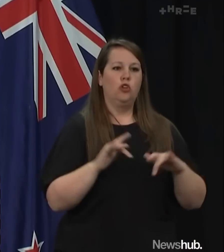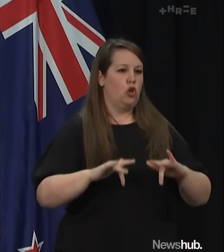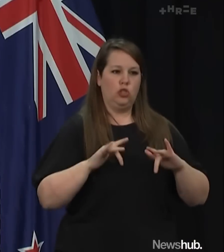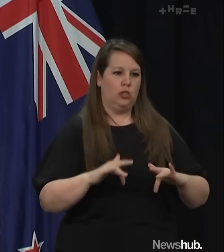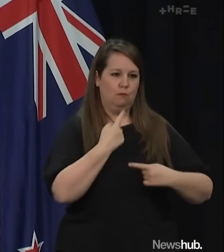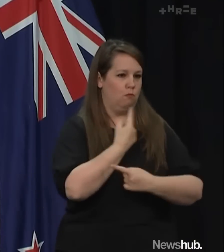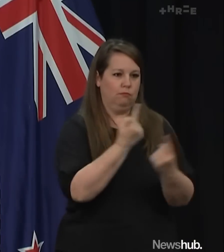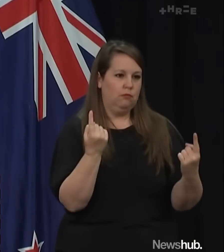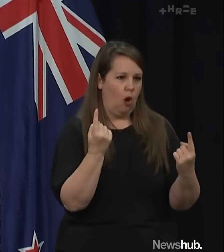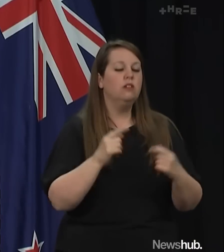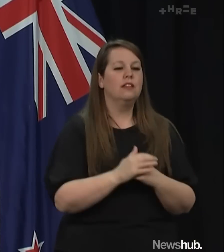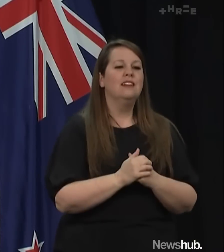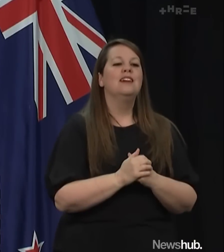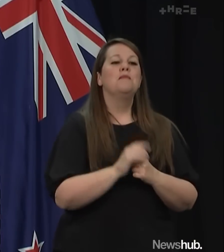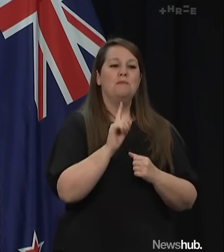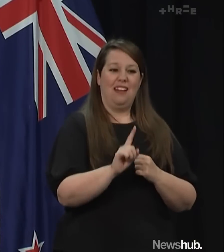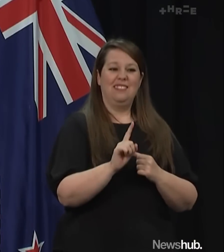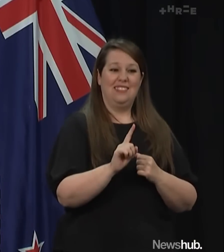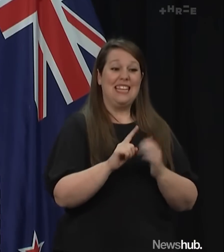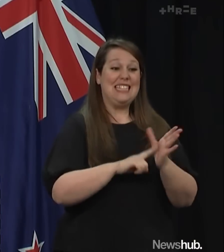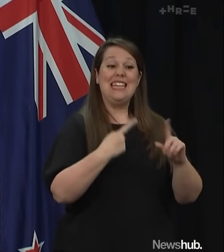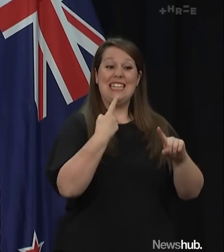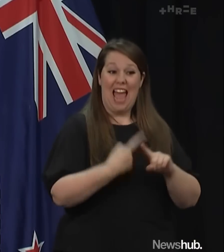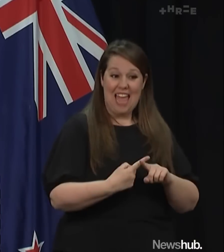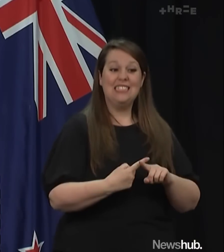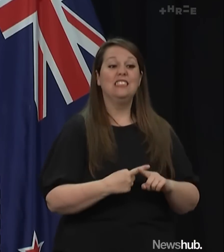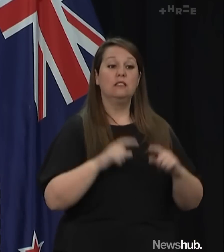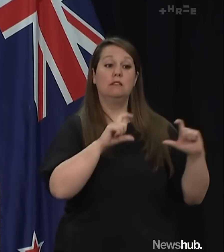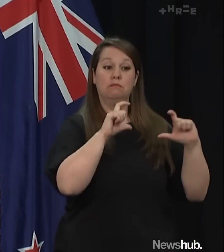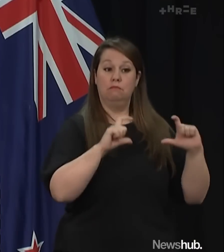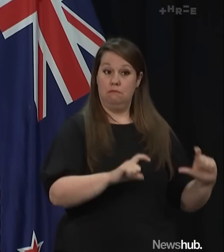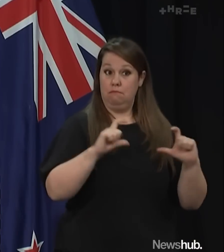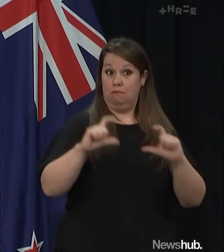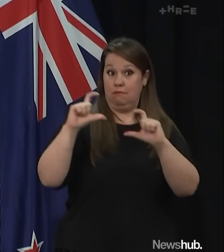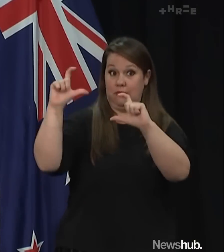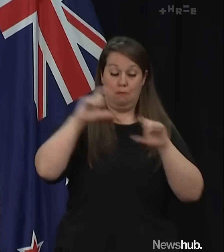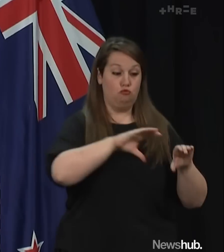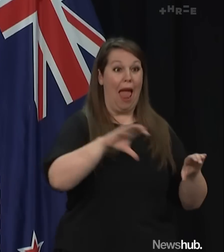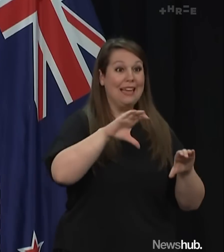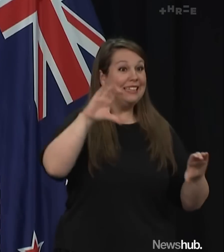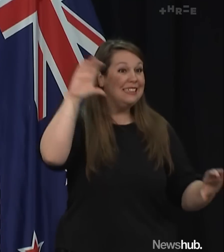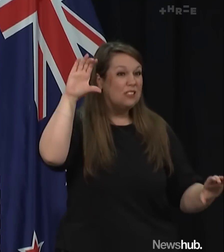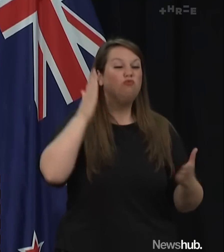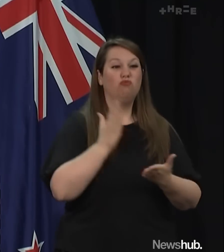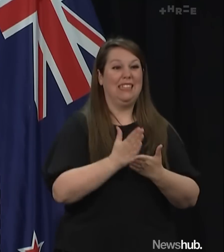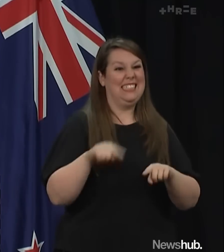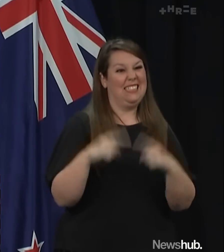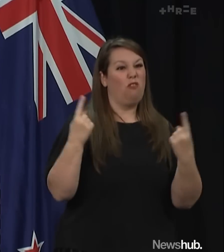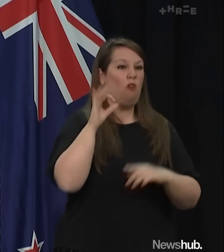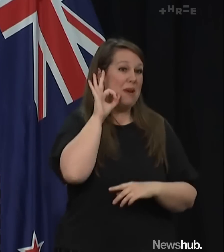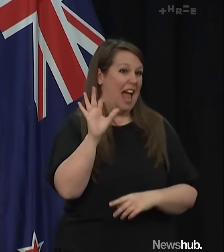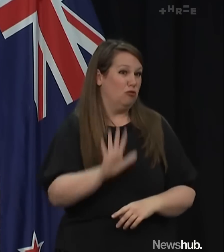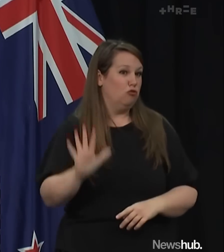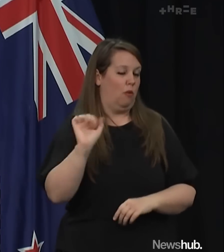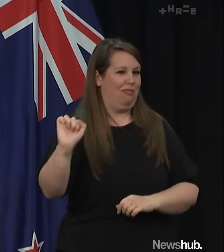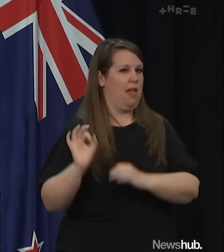it is quite a different proposal than what we've seen coming from the opposition at present, because it's inverse. It focuses on